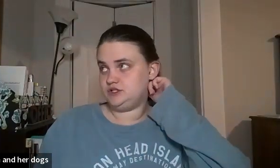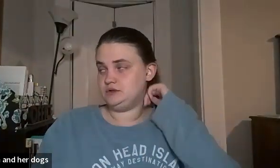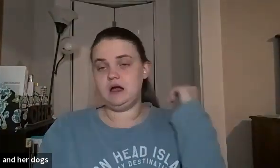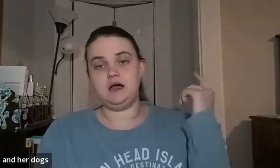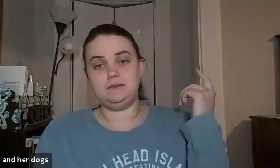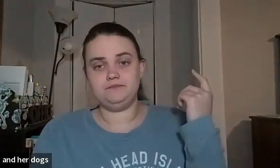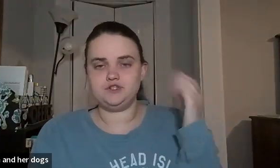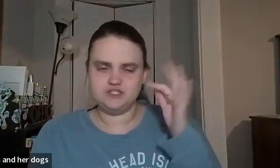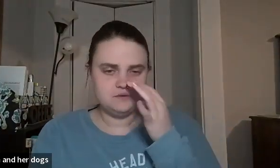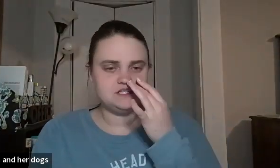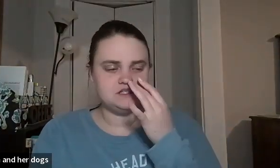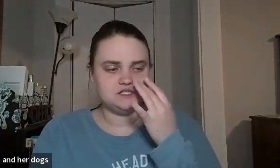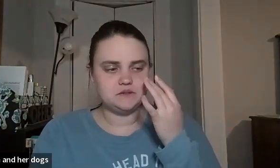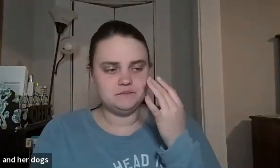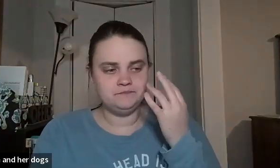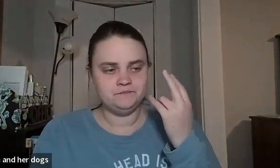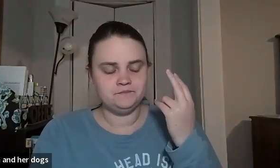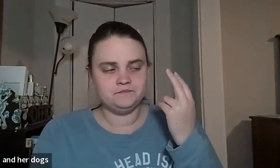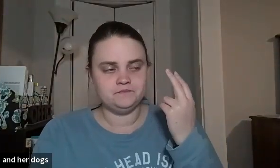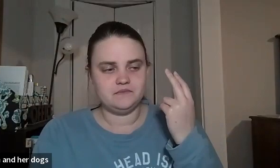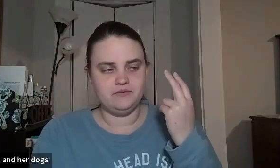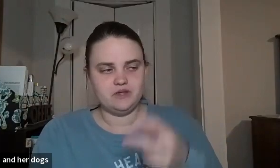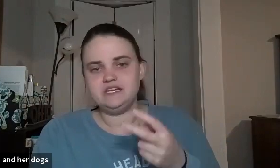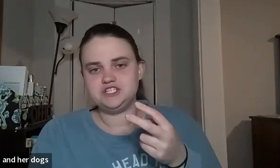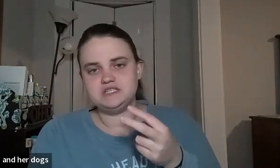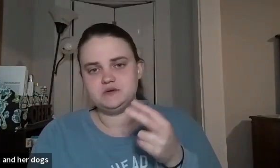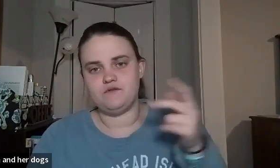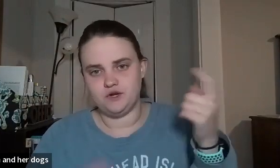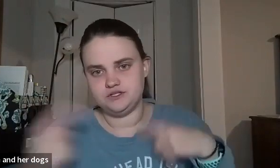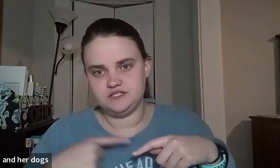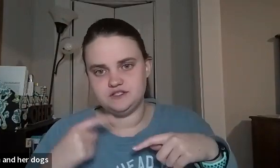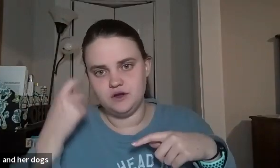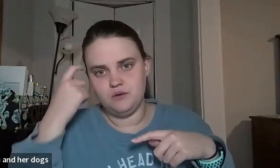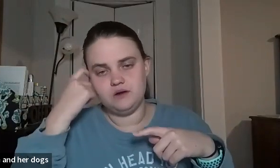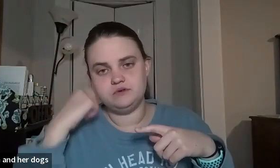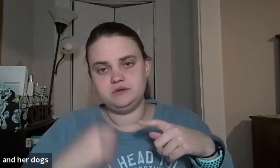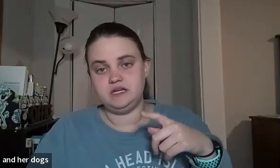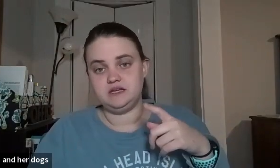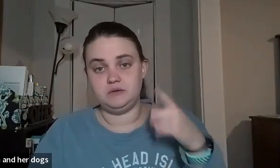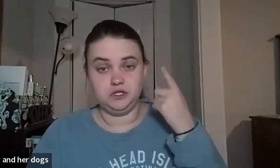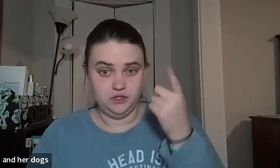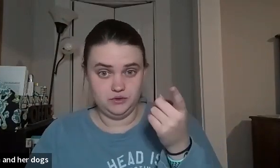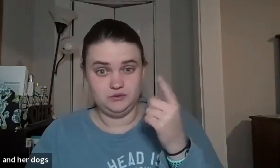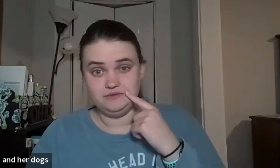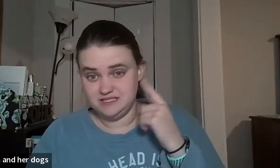do, there's 2 ways you can do them. And really it's just the reverse. So one would be going, you